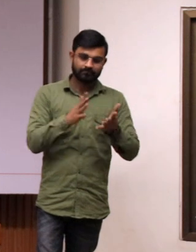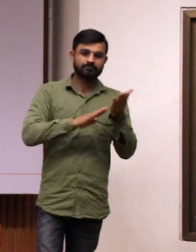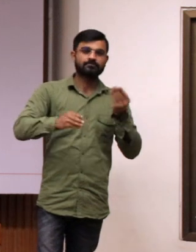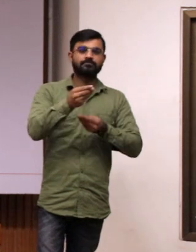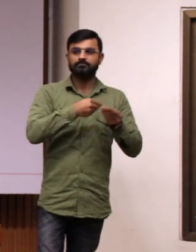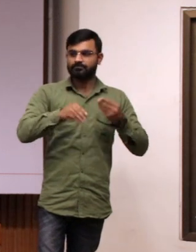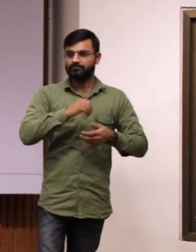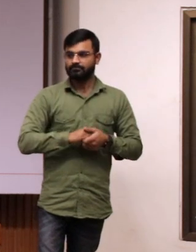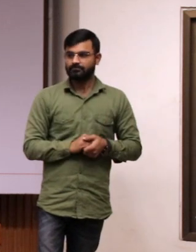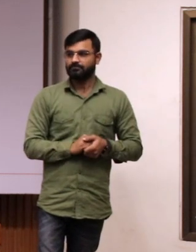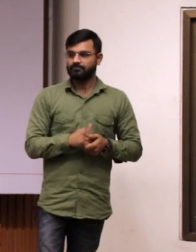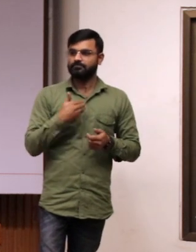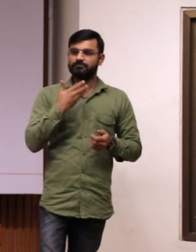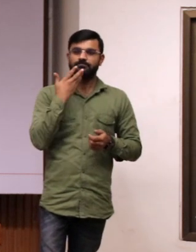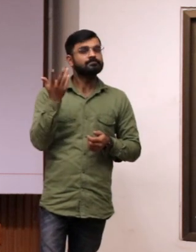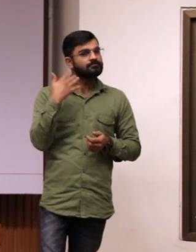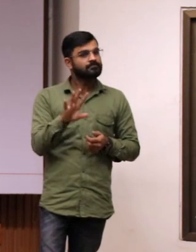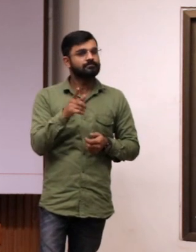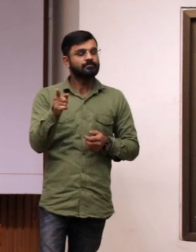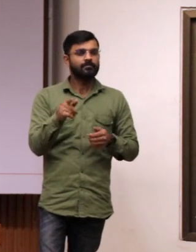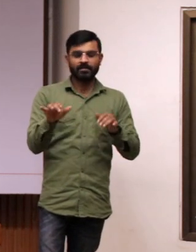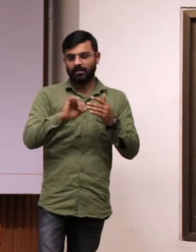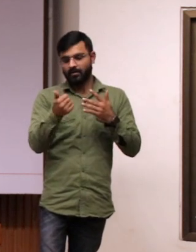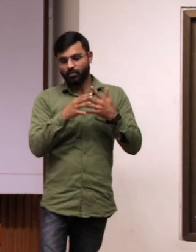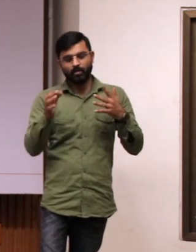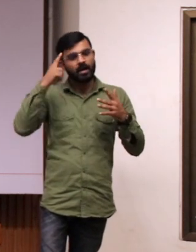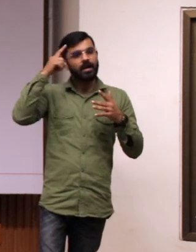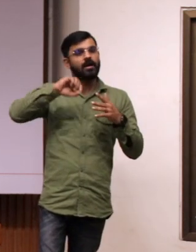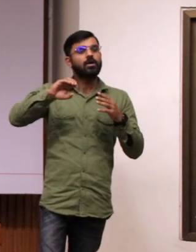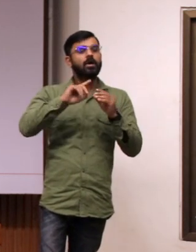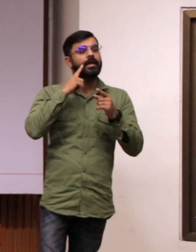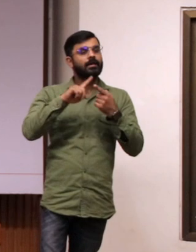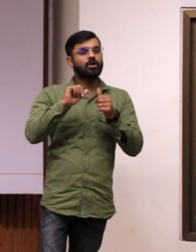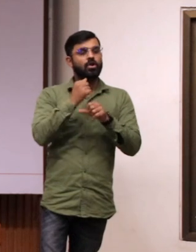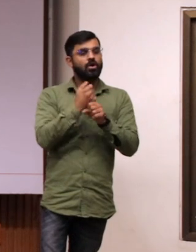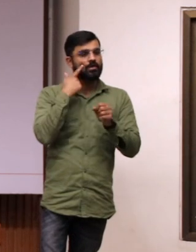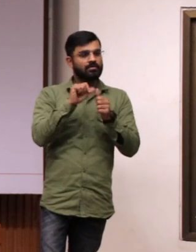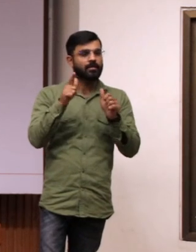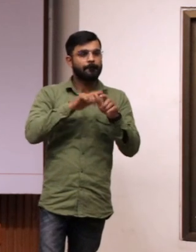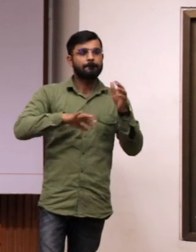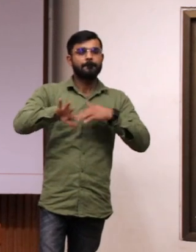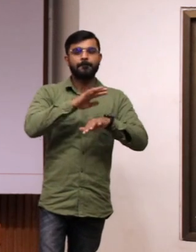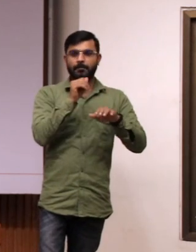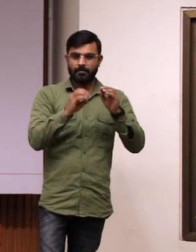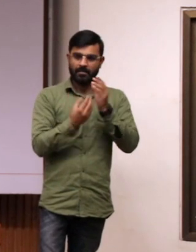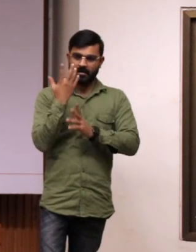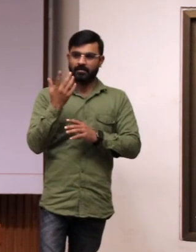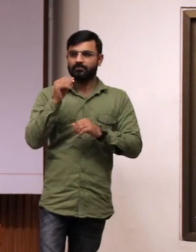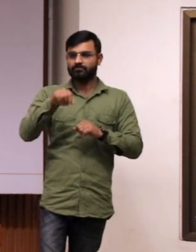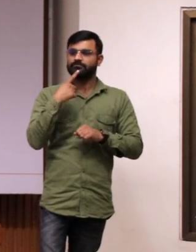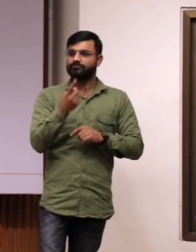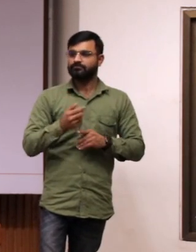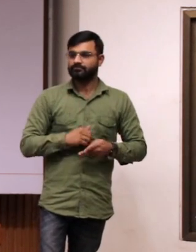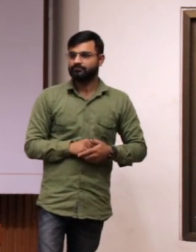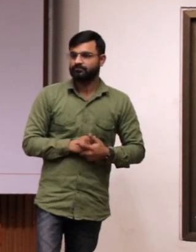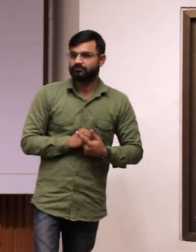genesis. I told that. That is the ultimate objective of ecological restoration. It is not plantation alone. Yeah, I told that.